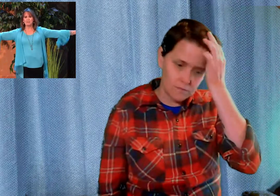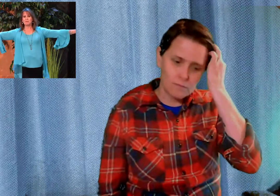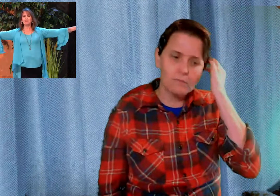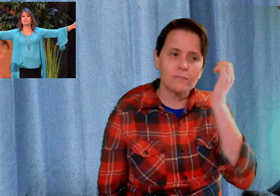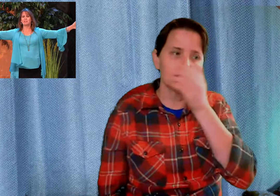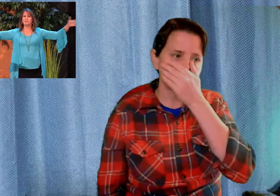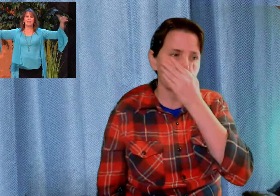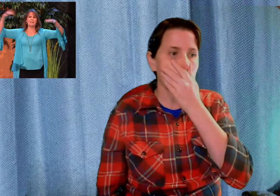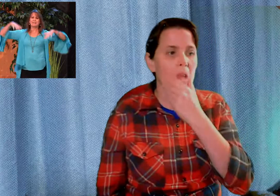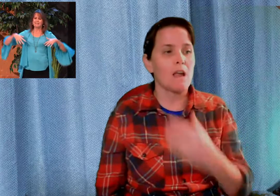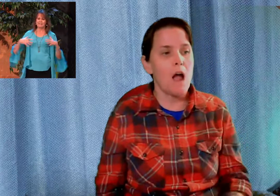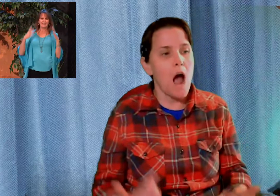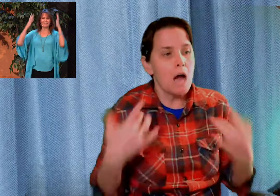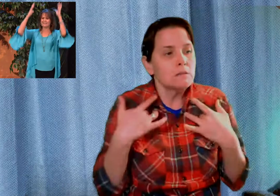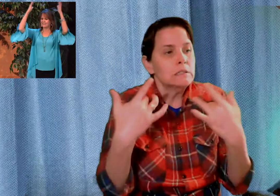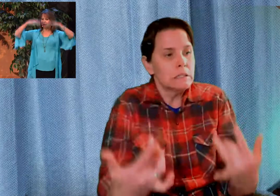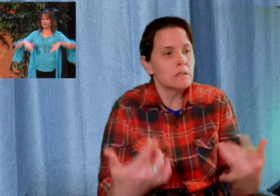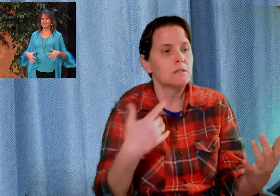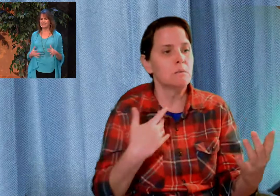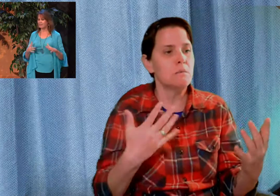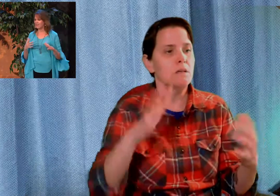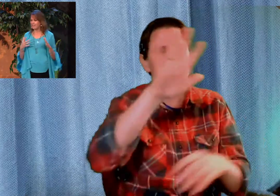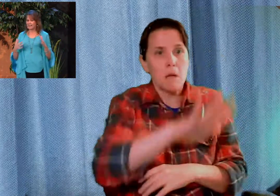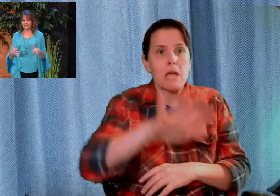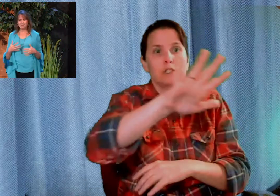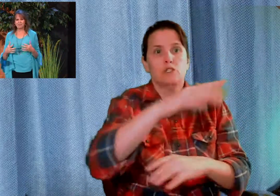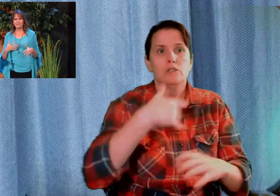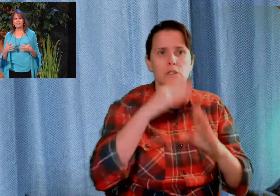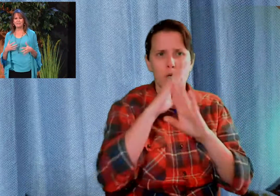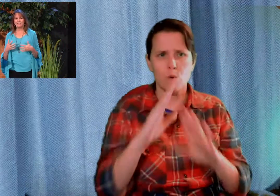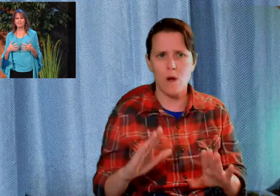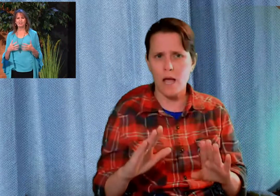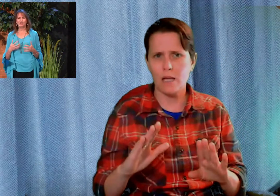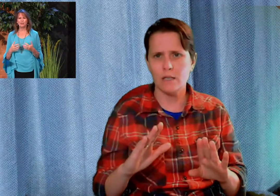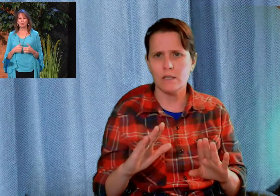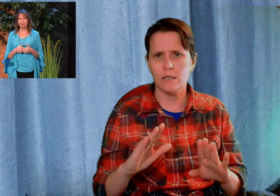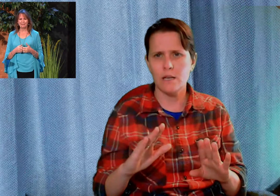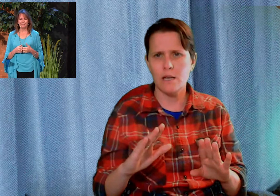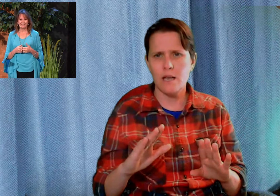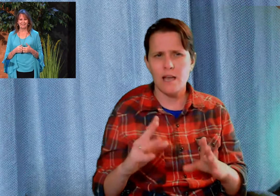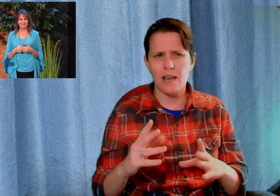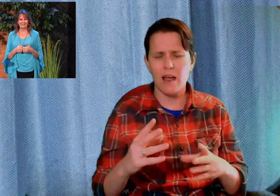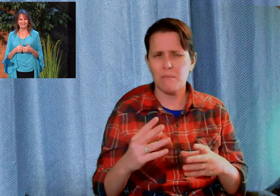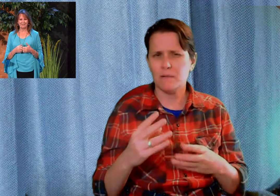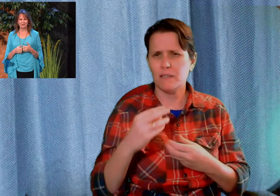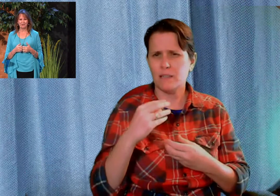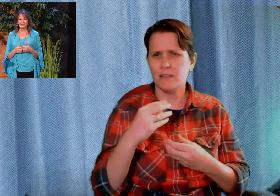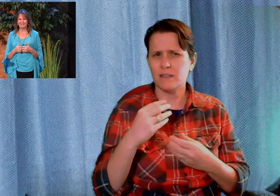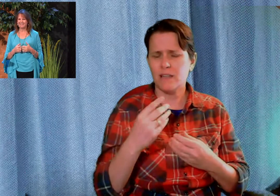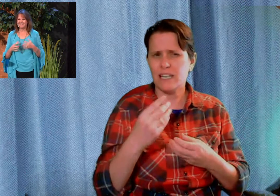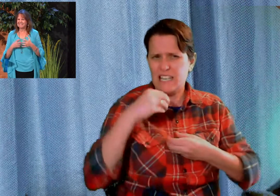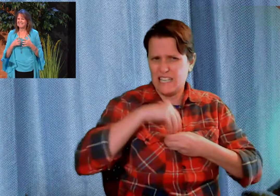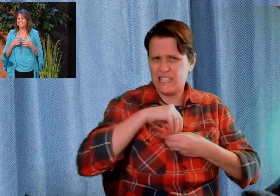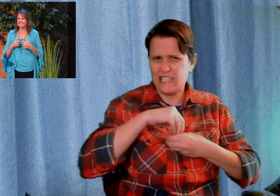usually am spacious and quiet and landed and all of this stuff, and I'm a little bit internally prickly today. Do you know what I